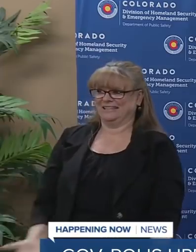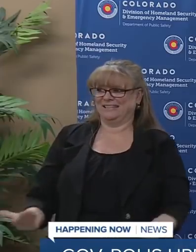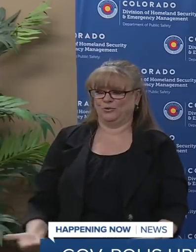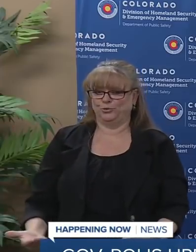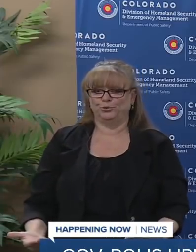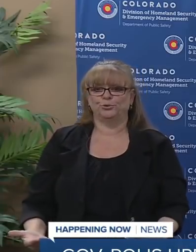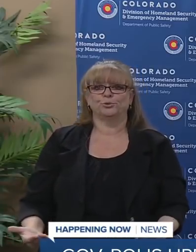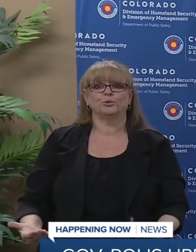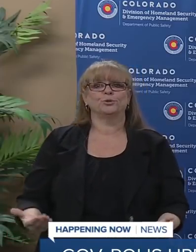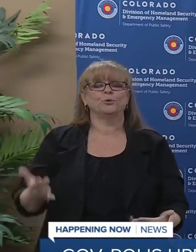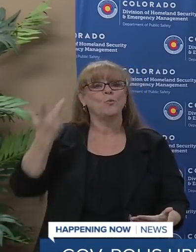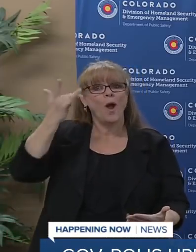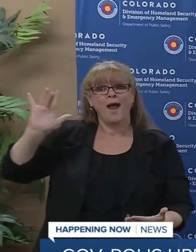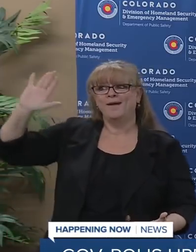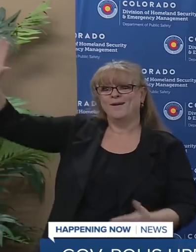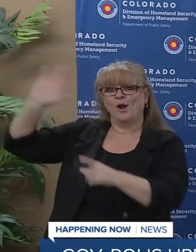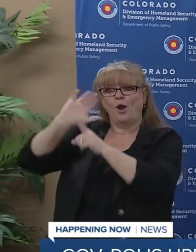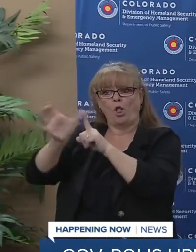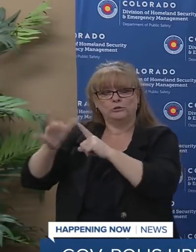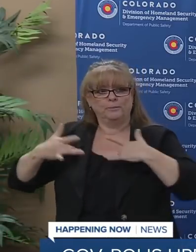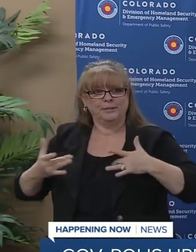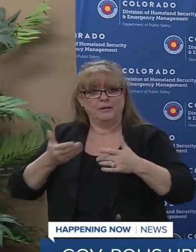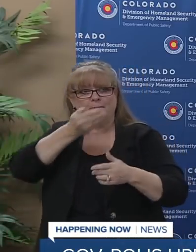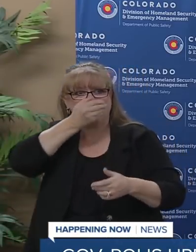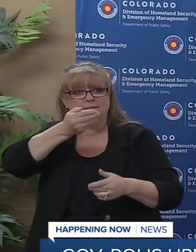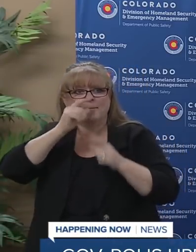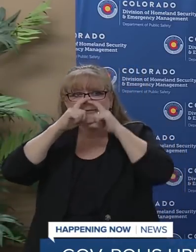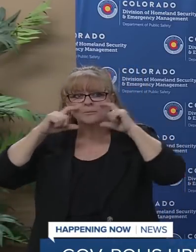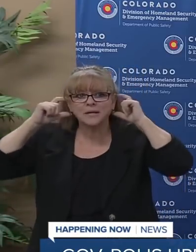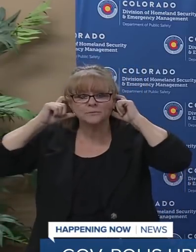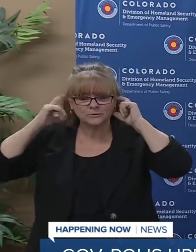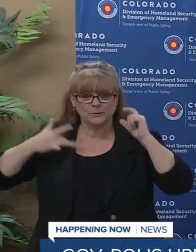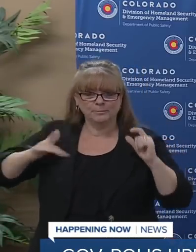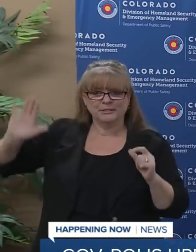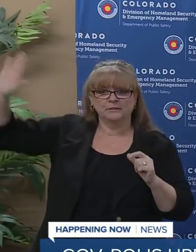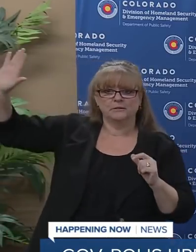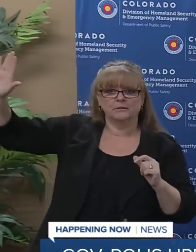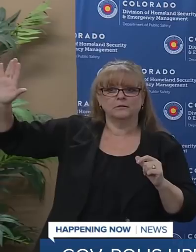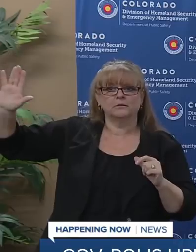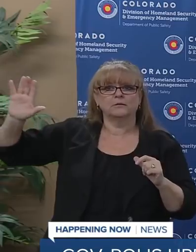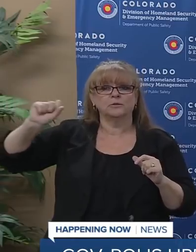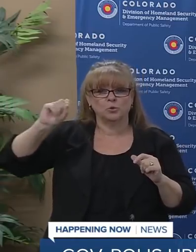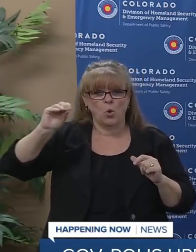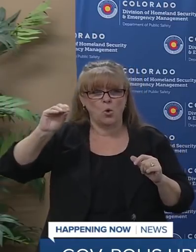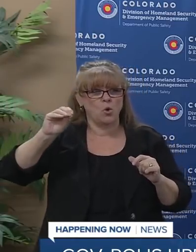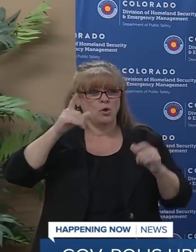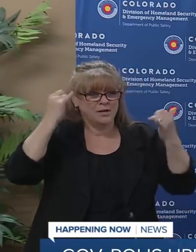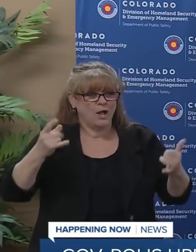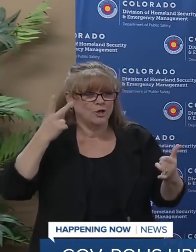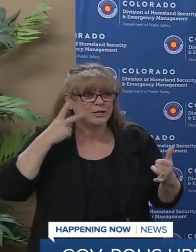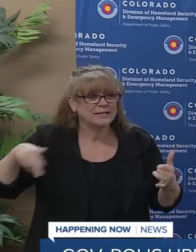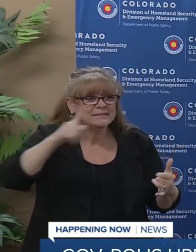strong mask culture. If any of you have been to Asia or friends to Asia, you might have seen that. I've been to Japan twice in my life, and